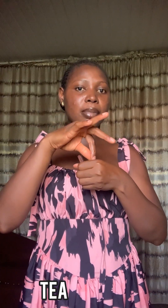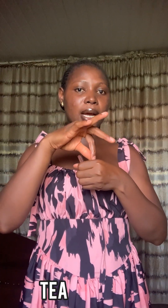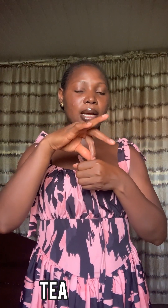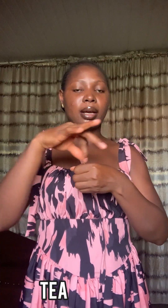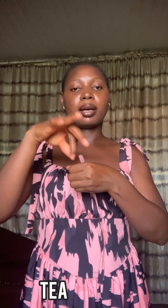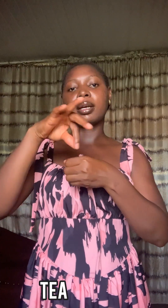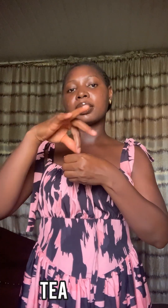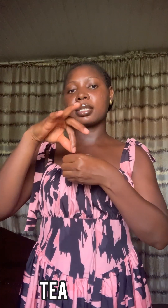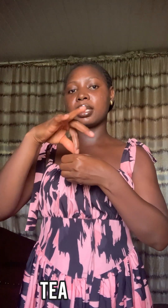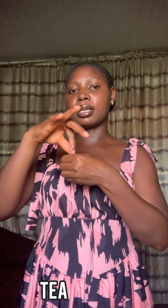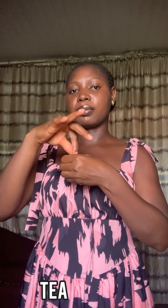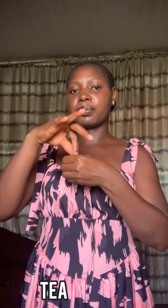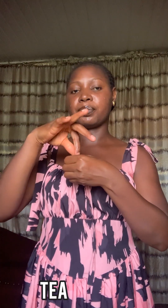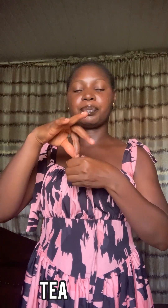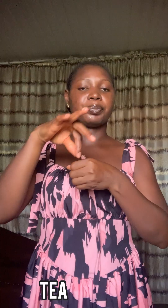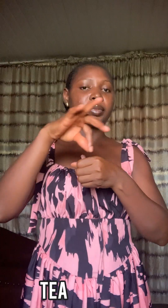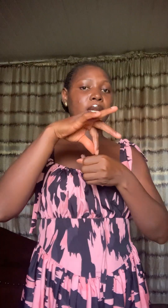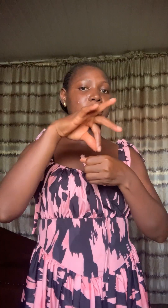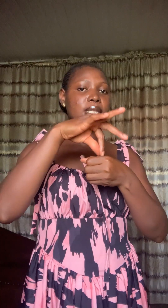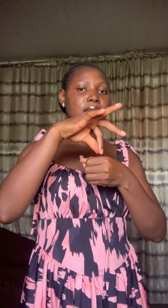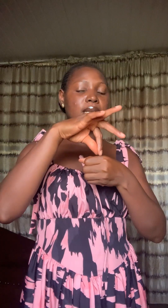bag. Tea, tea.